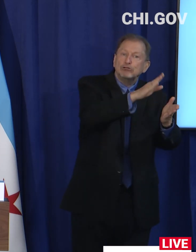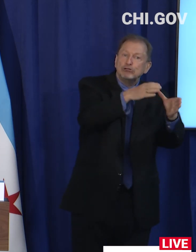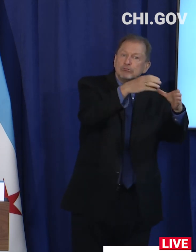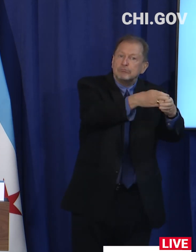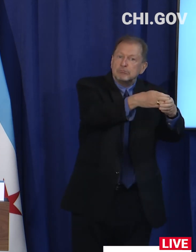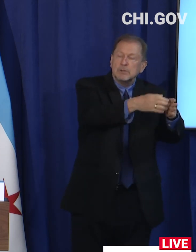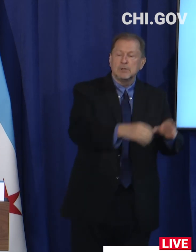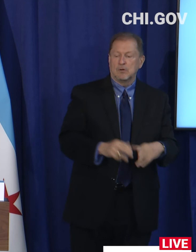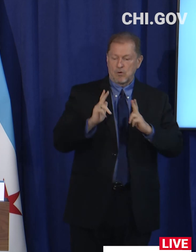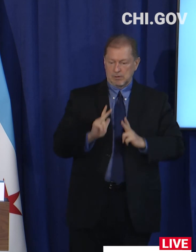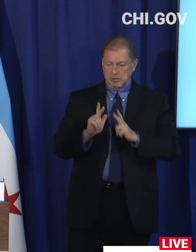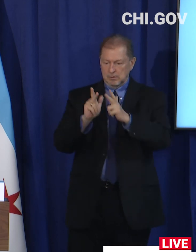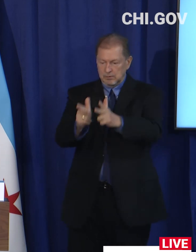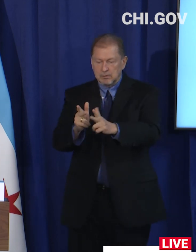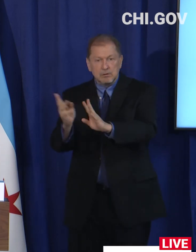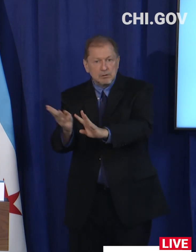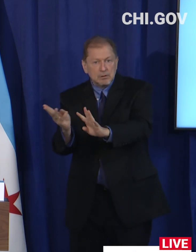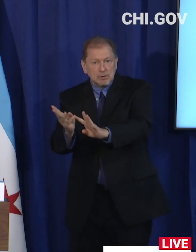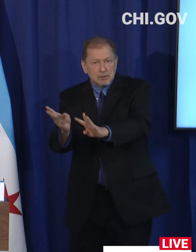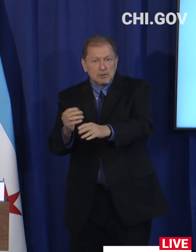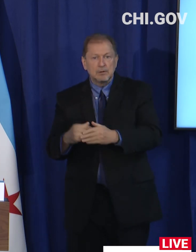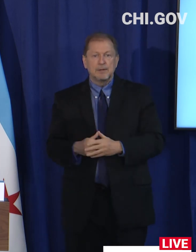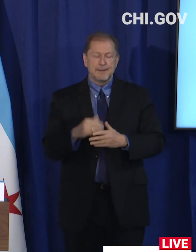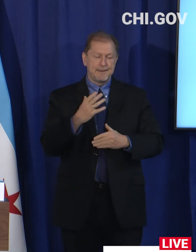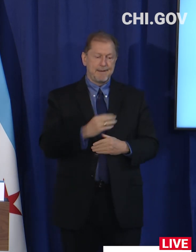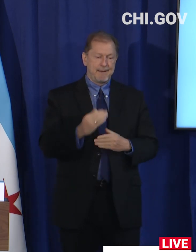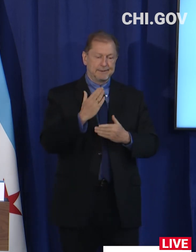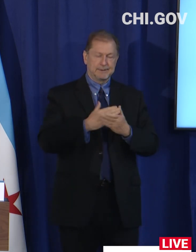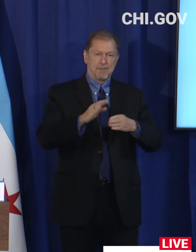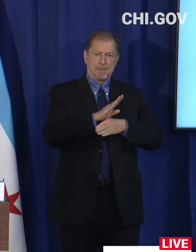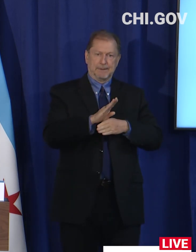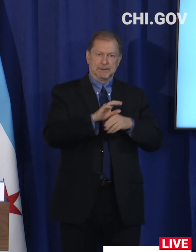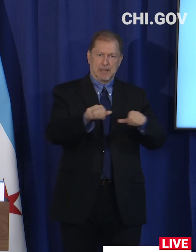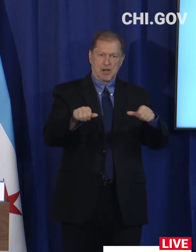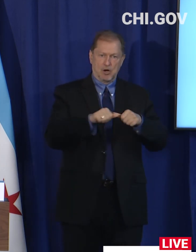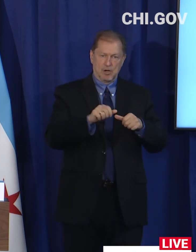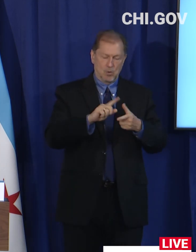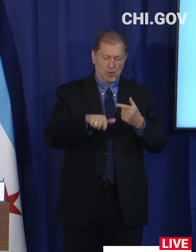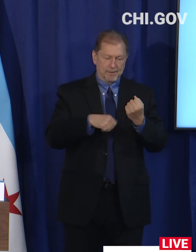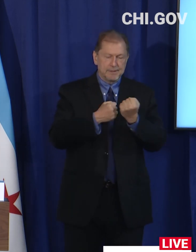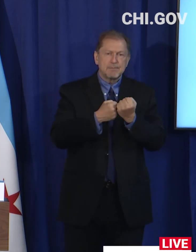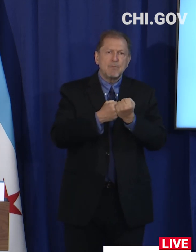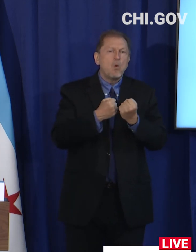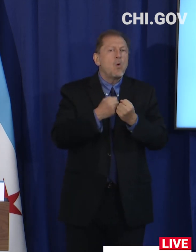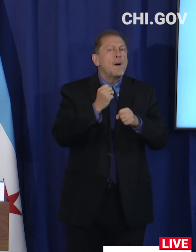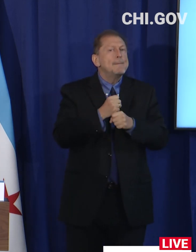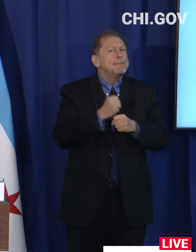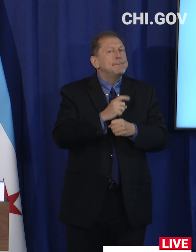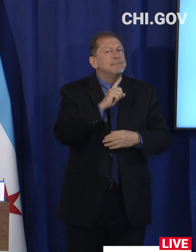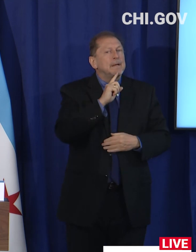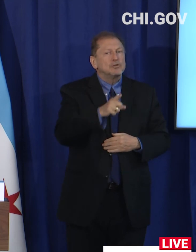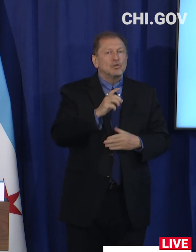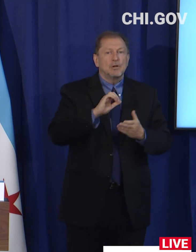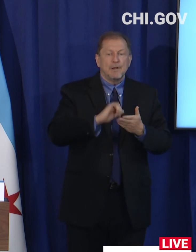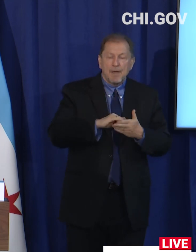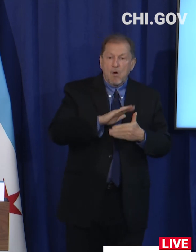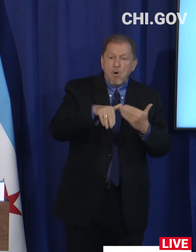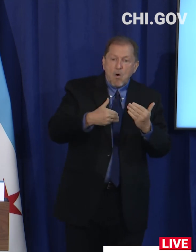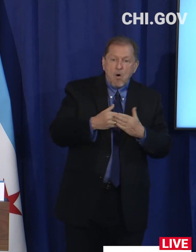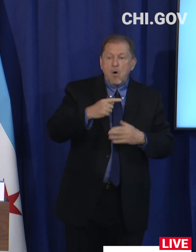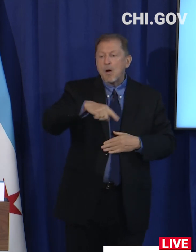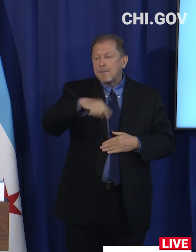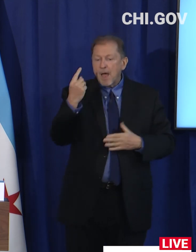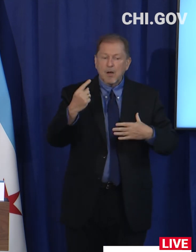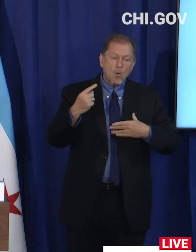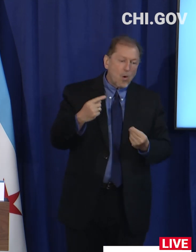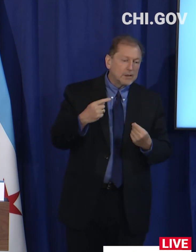community settings, and in high-traffic community areas with the support of the Racial Equity Rapid Response Team members.